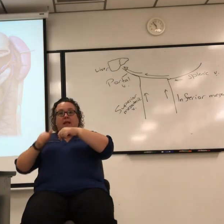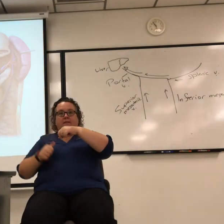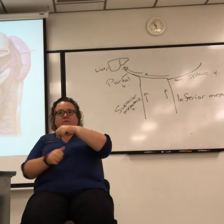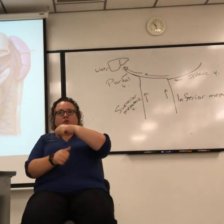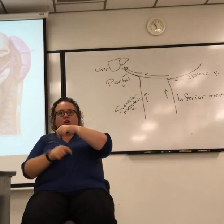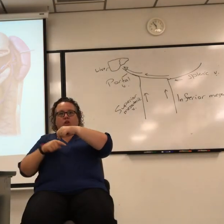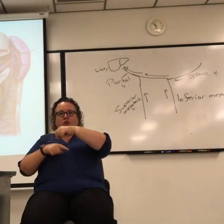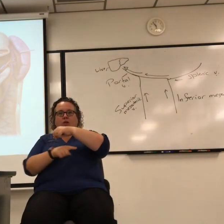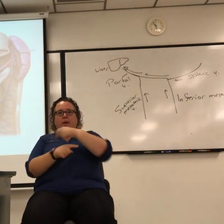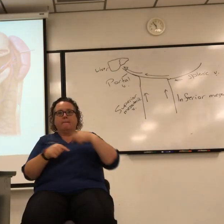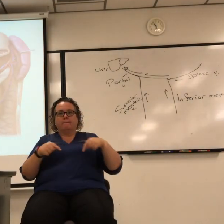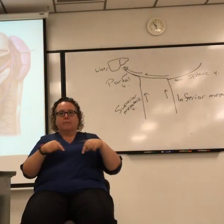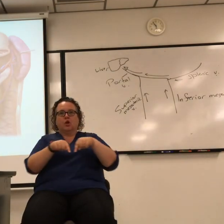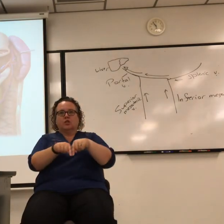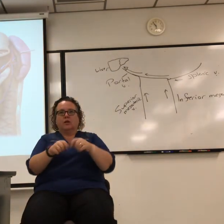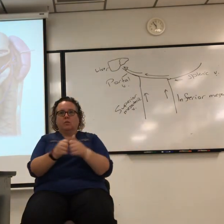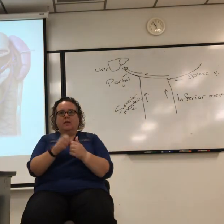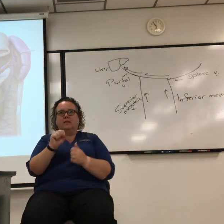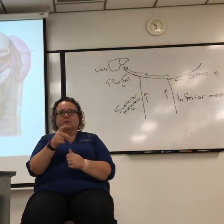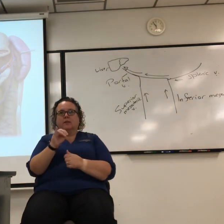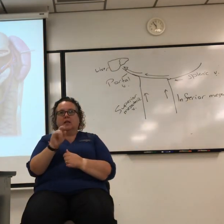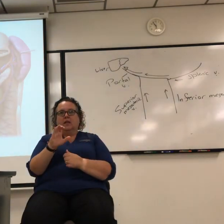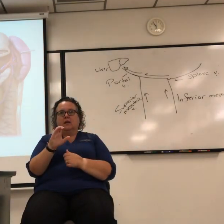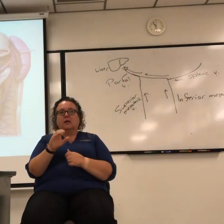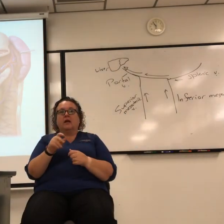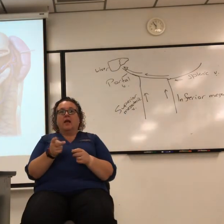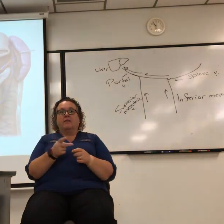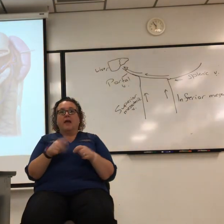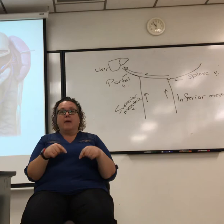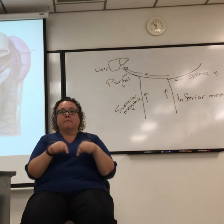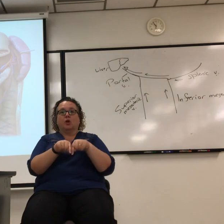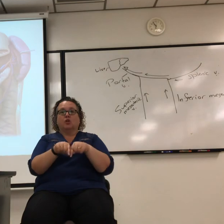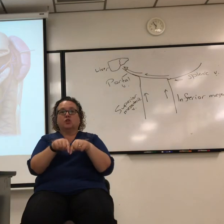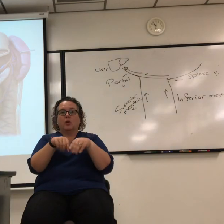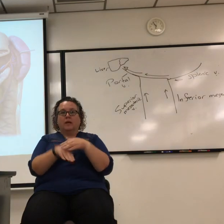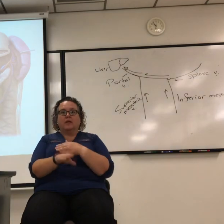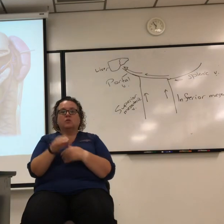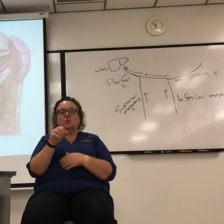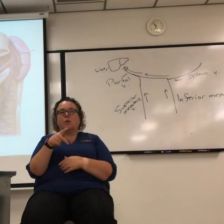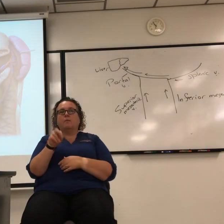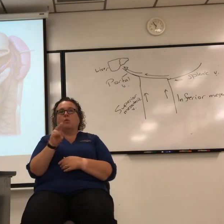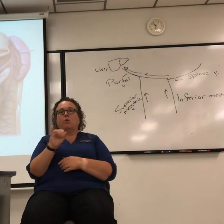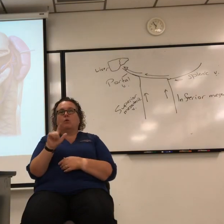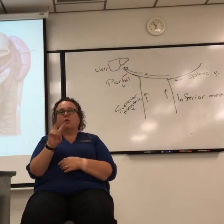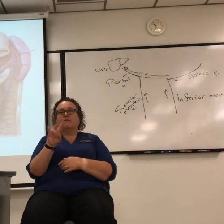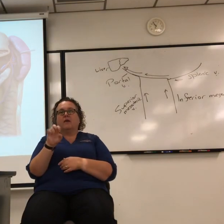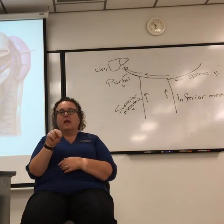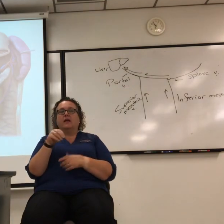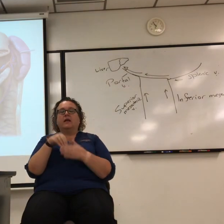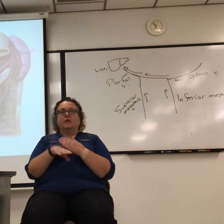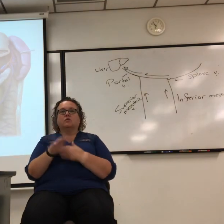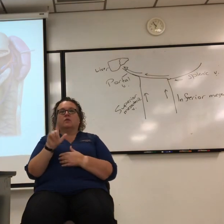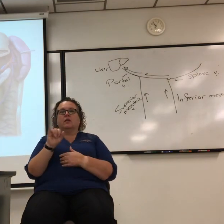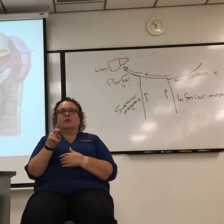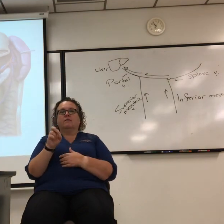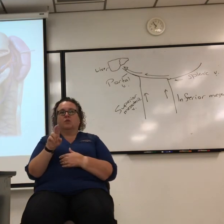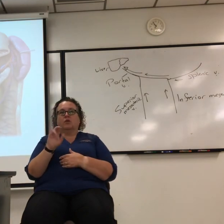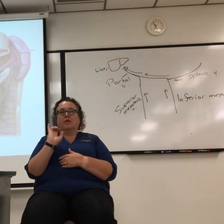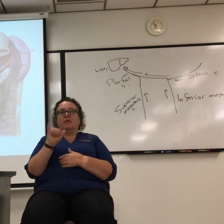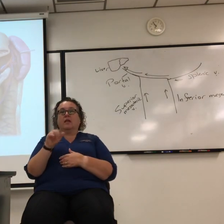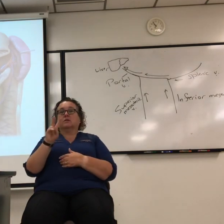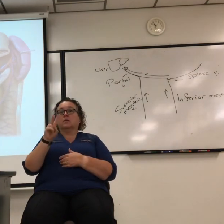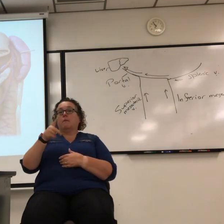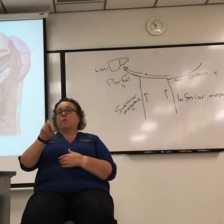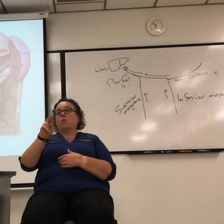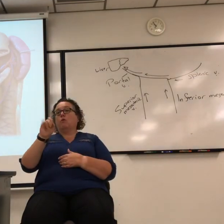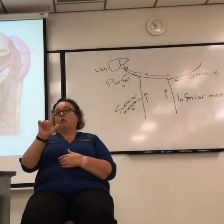with splenic, and then they merge going into portal vein, into the liver. But this is portal vein. What are